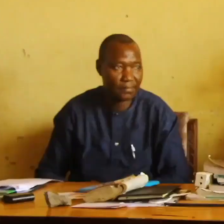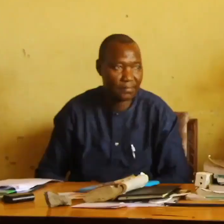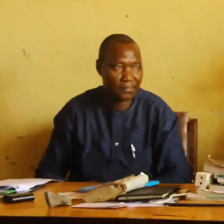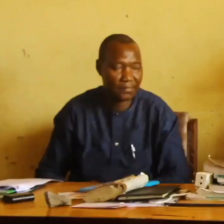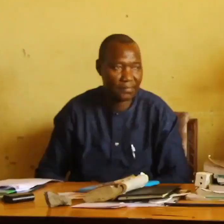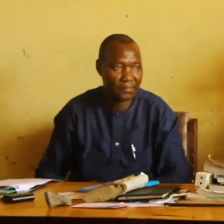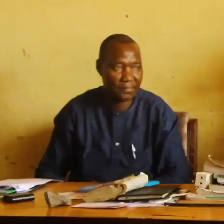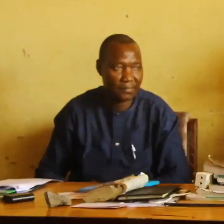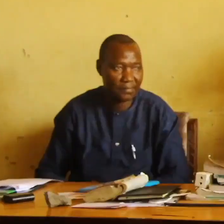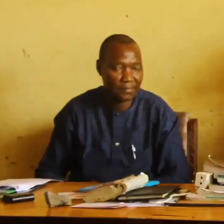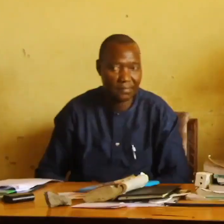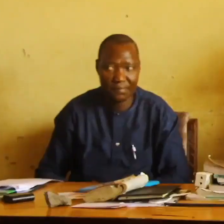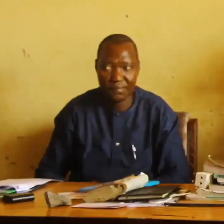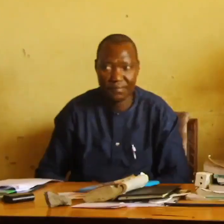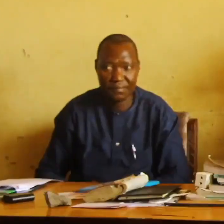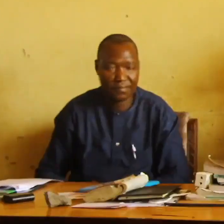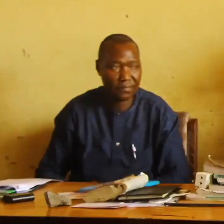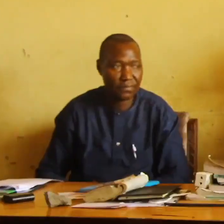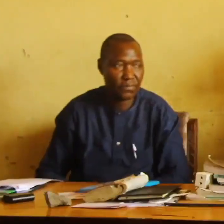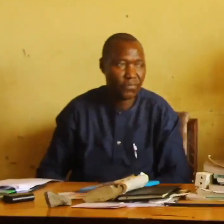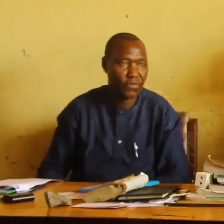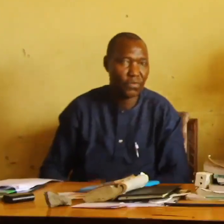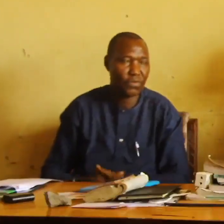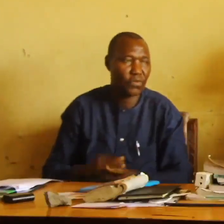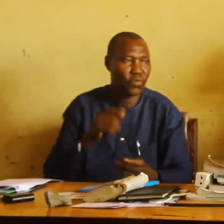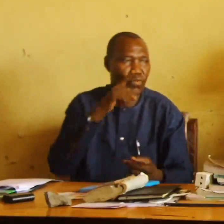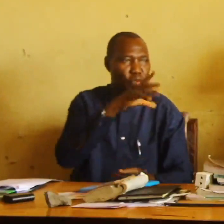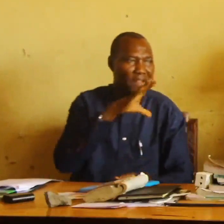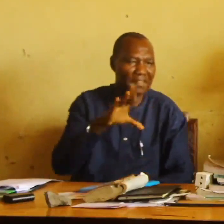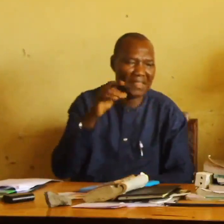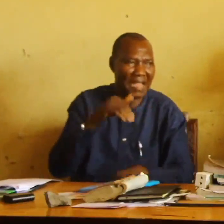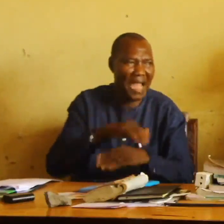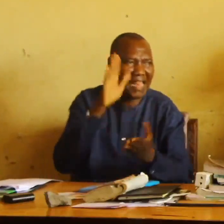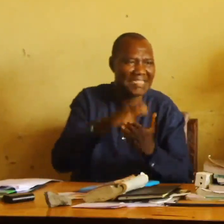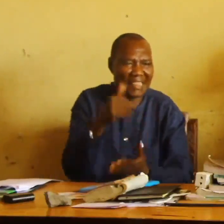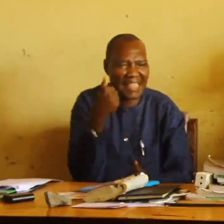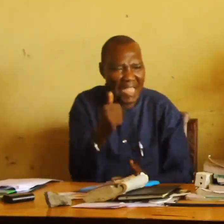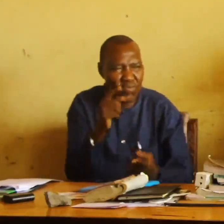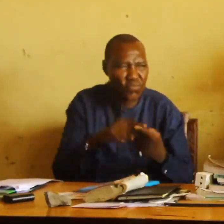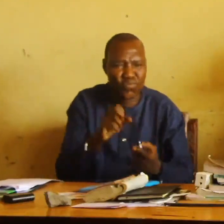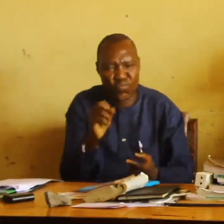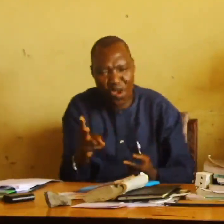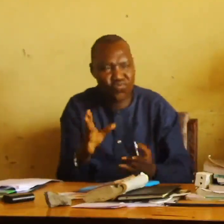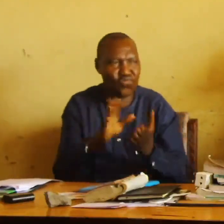But from that 73 students, only 10% of them paid the school fees.